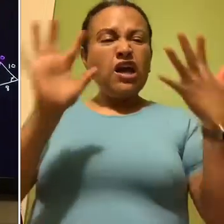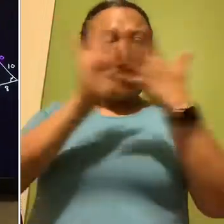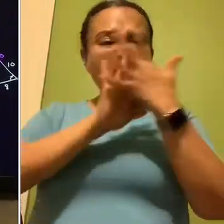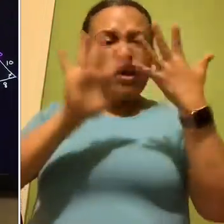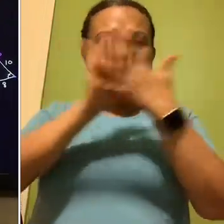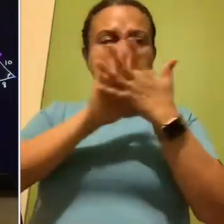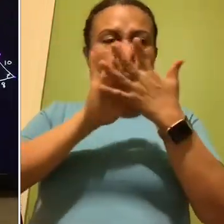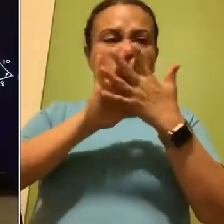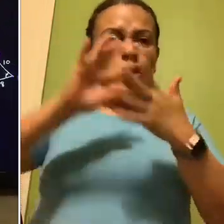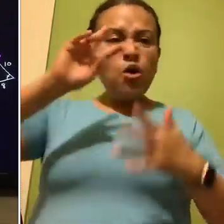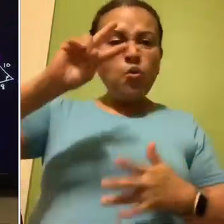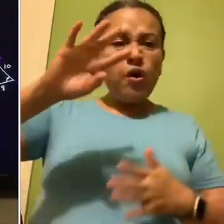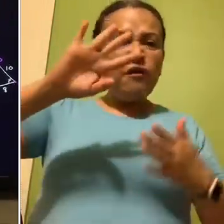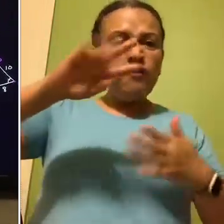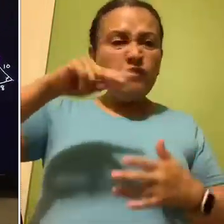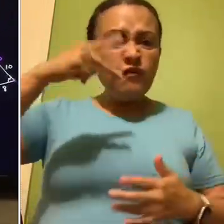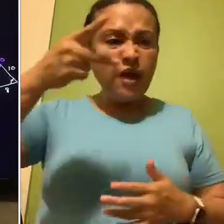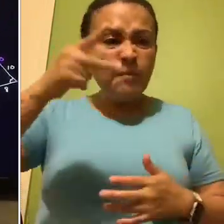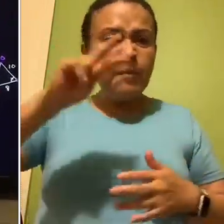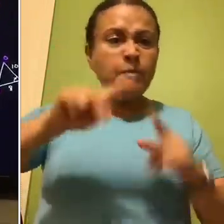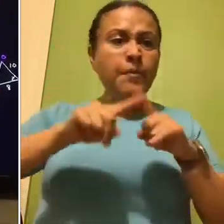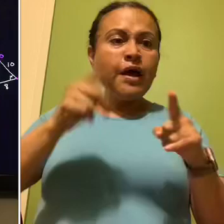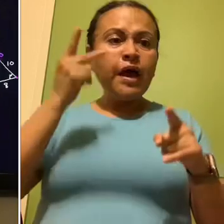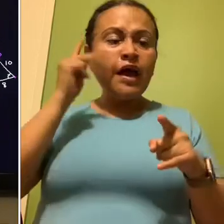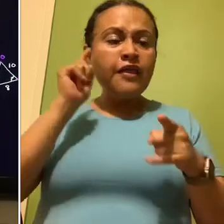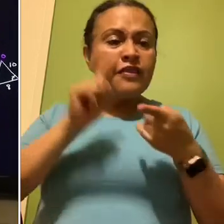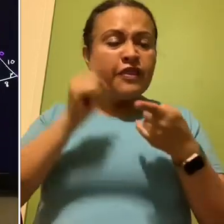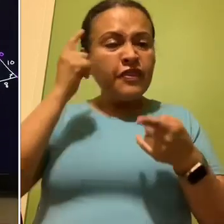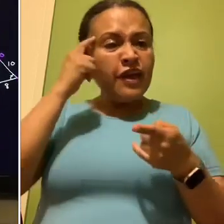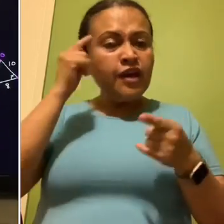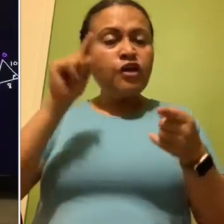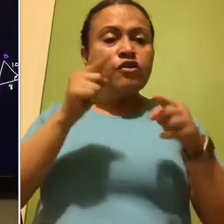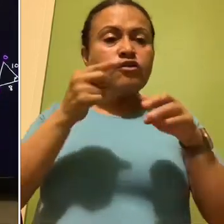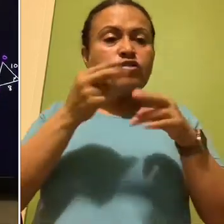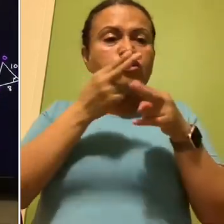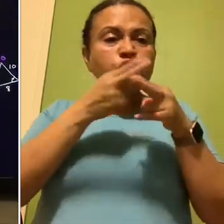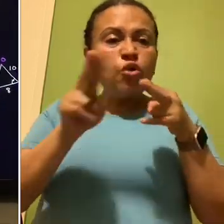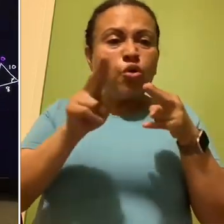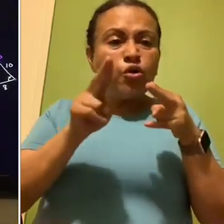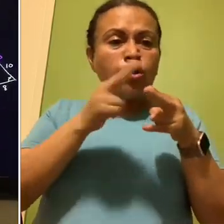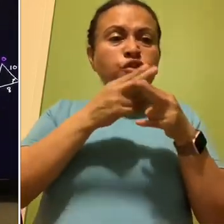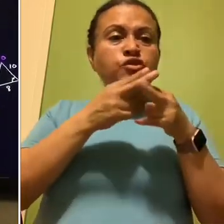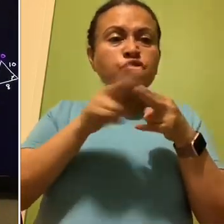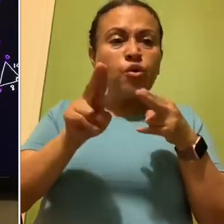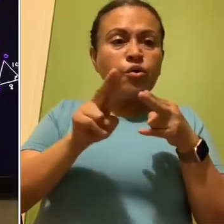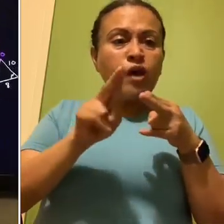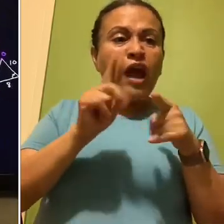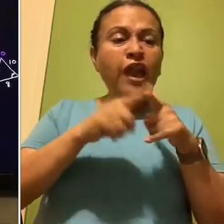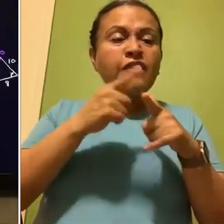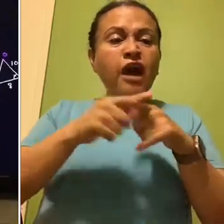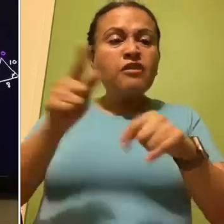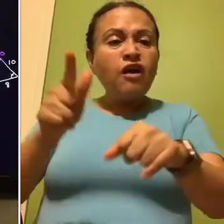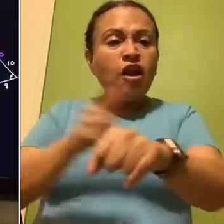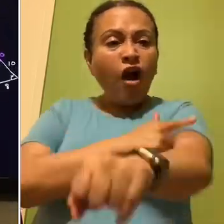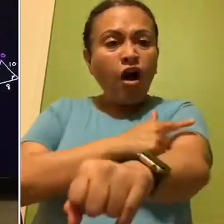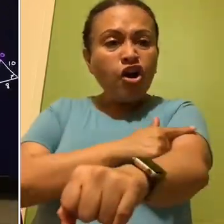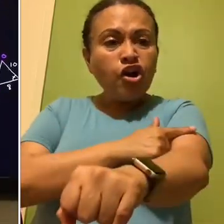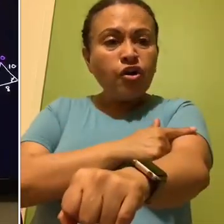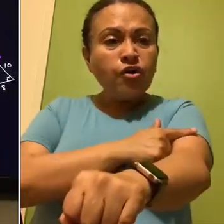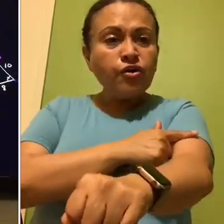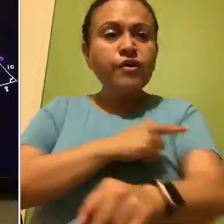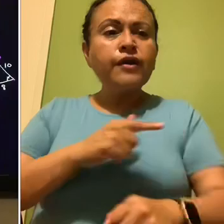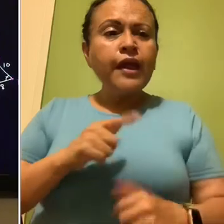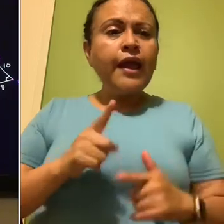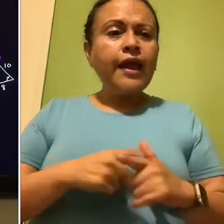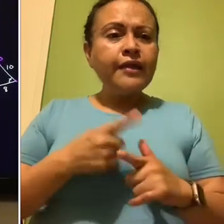And it's a little confusing because we've kind of flipped which side, but I'm just thinking about the shorter side on either side of this angle in between, and then the longer